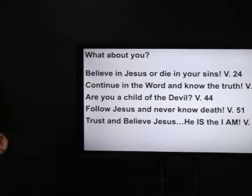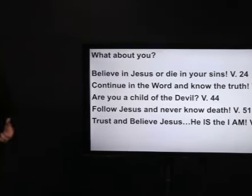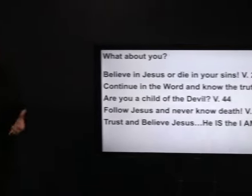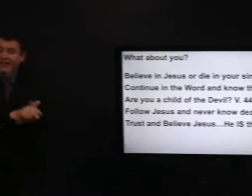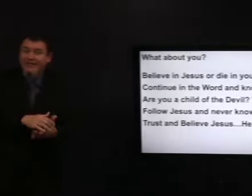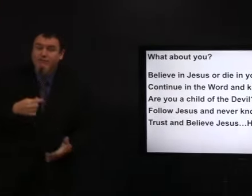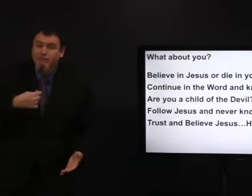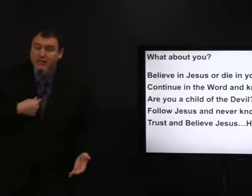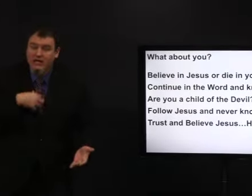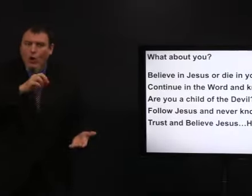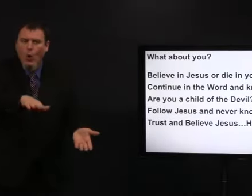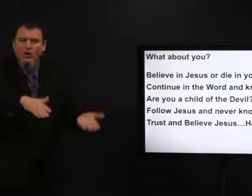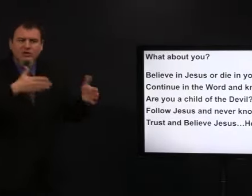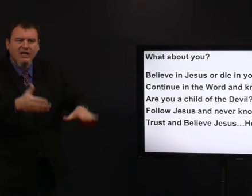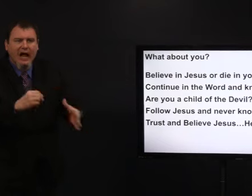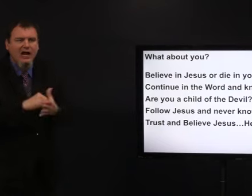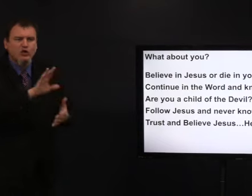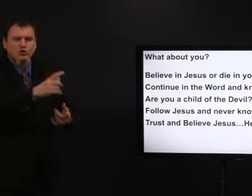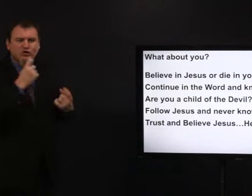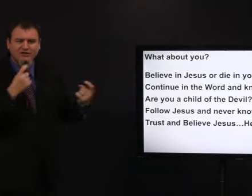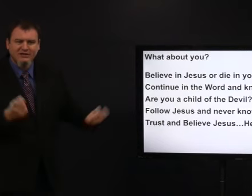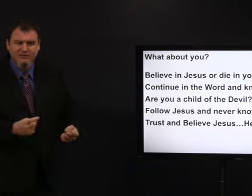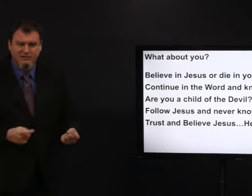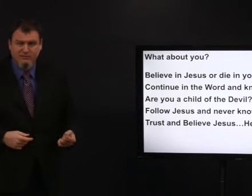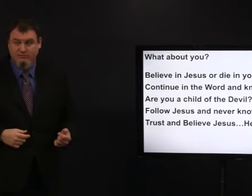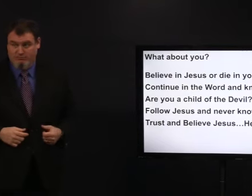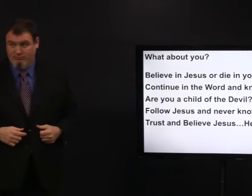Jesus says, believe in me or die in your sins.